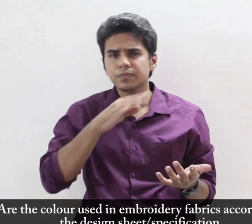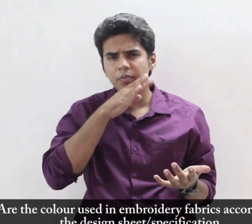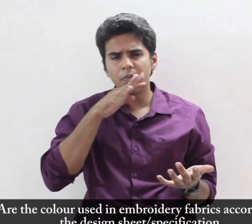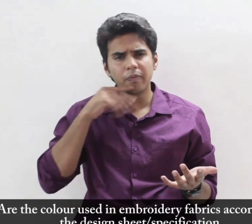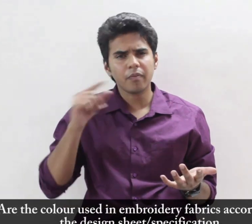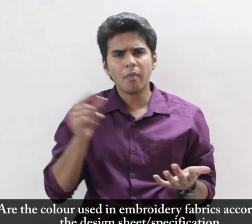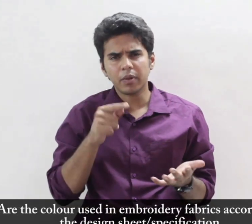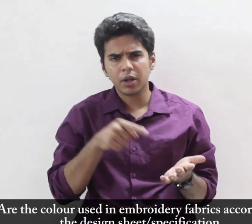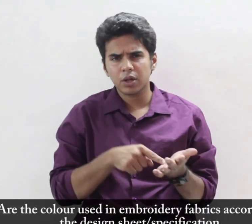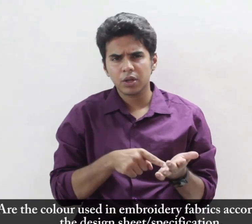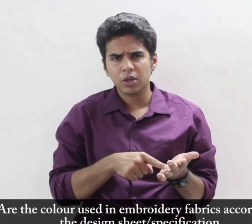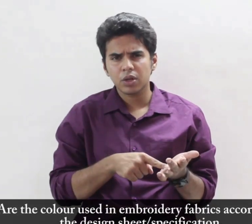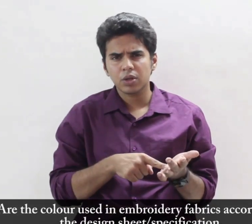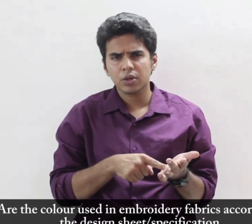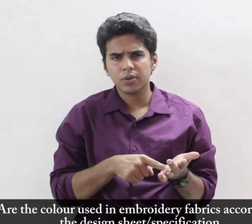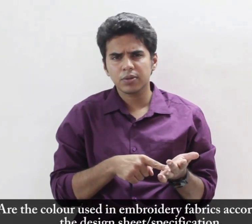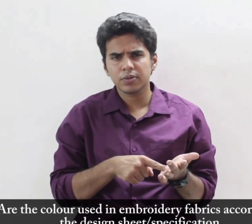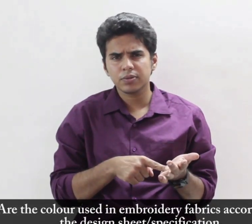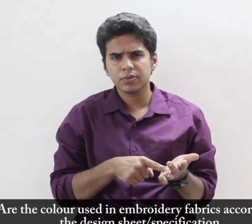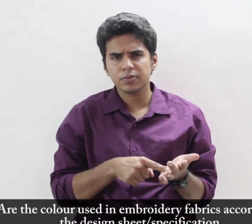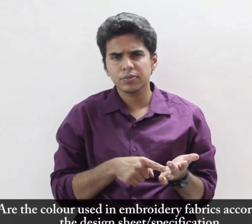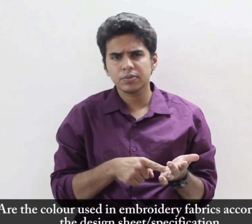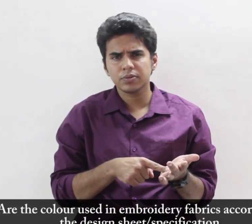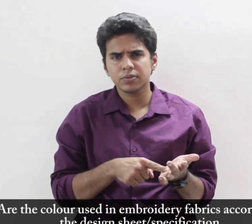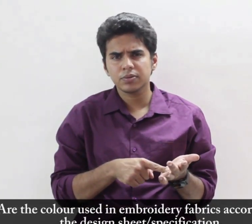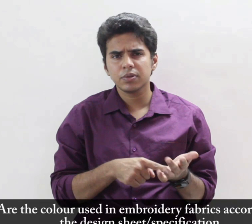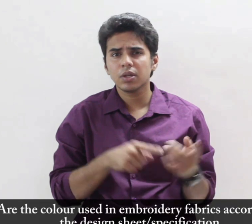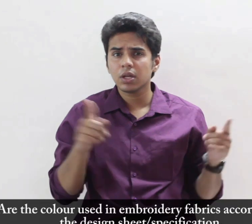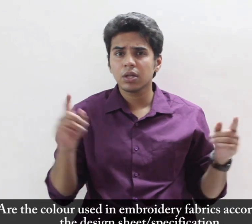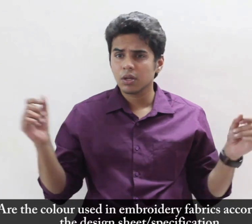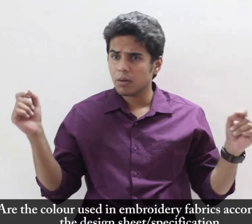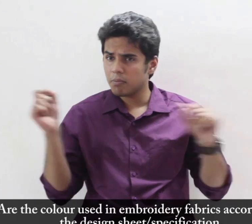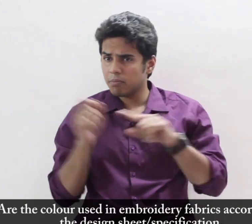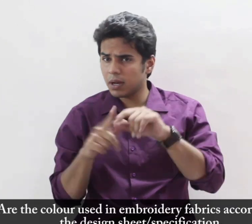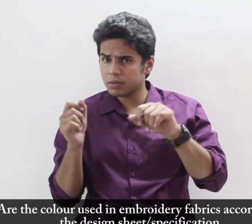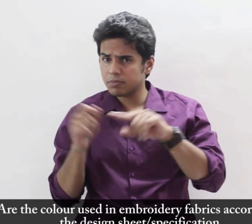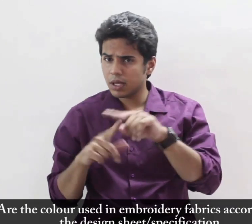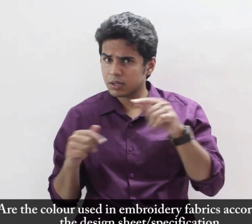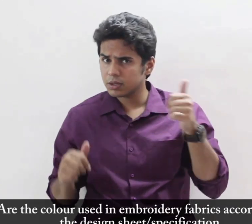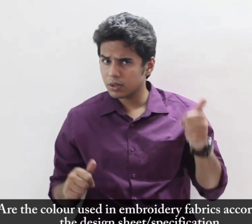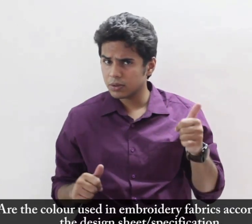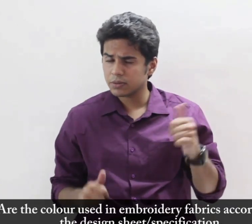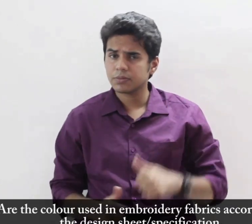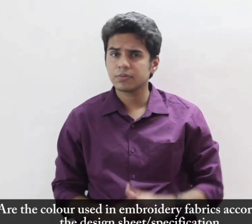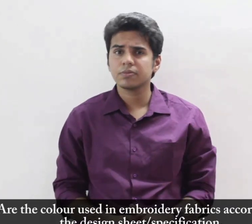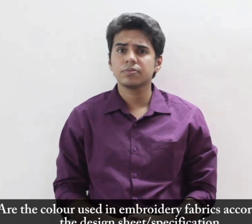are the color used in embroidery fabrics according to the design sheet specification?